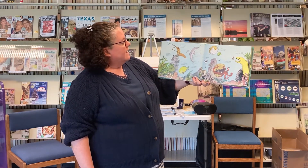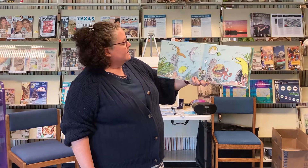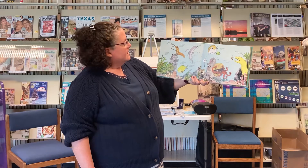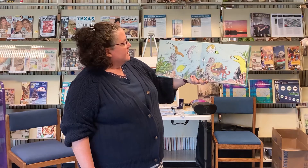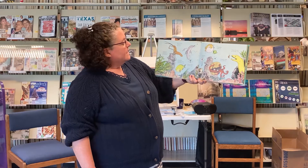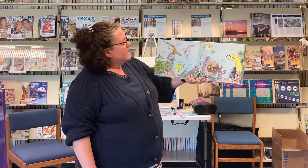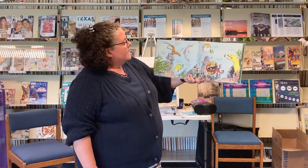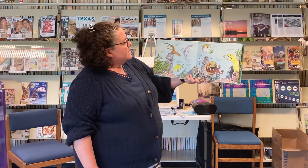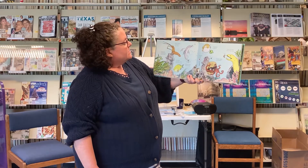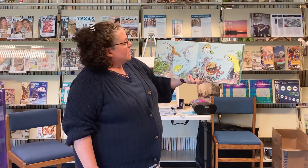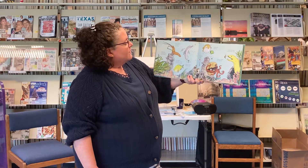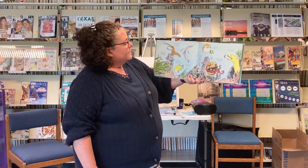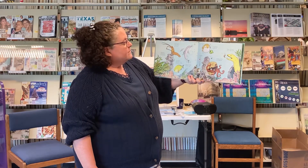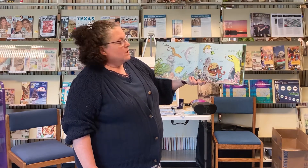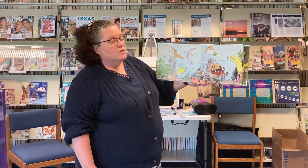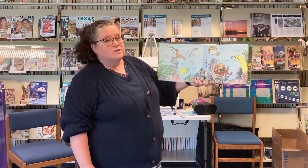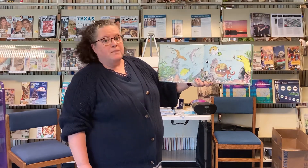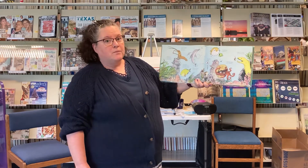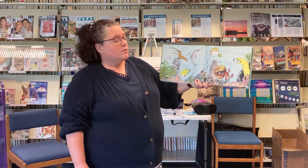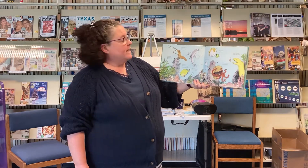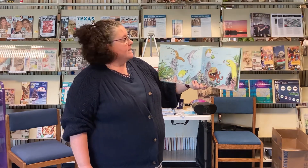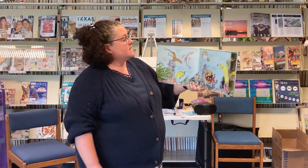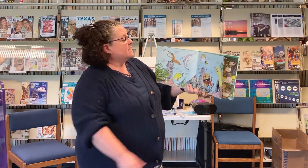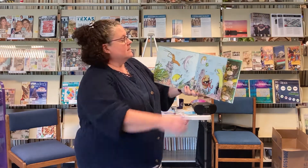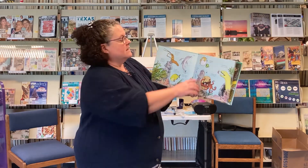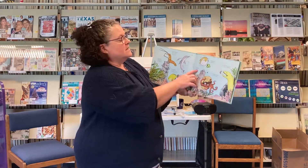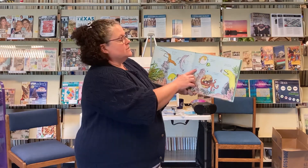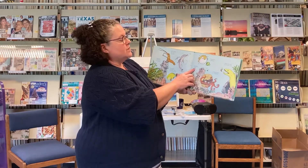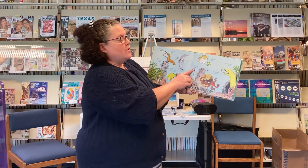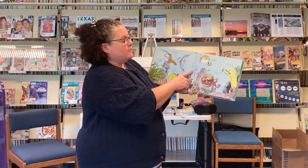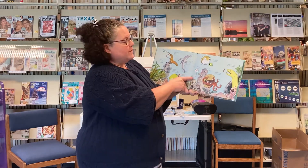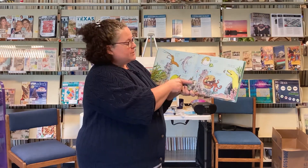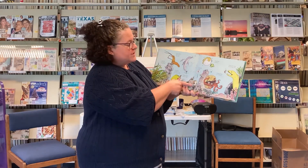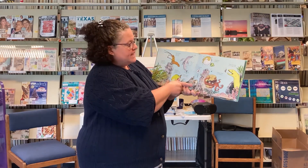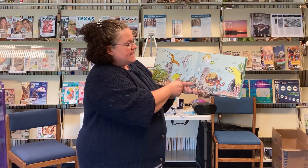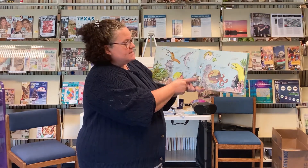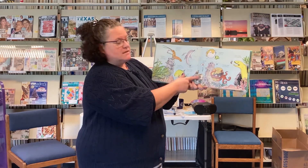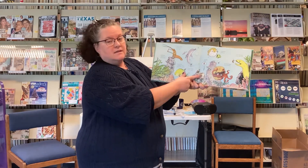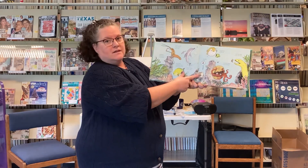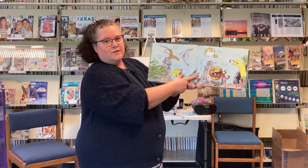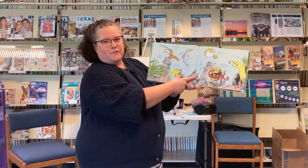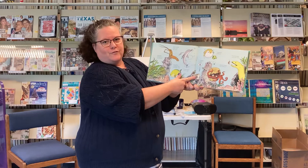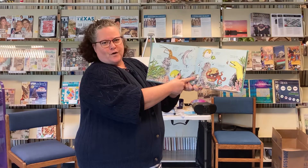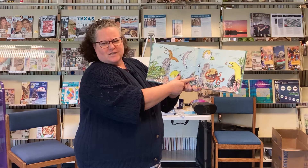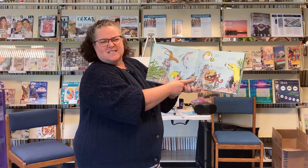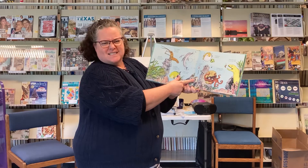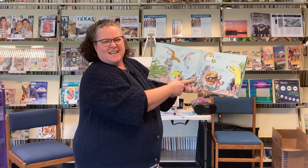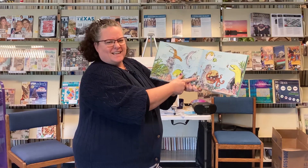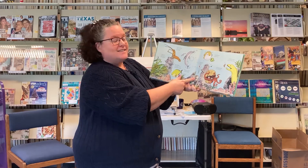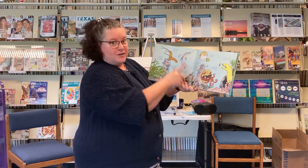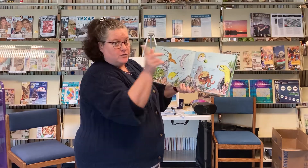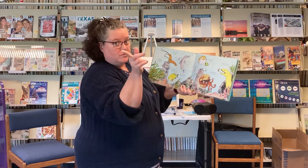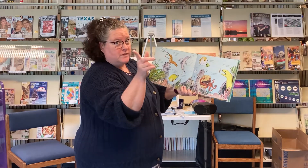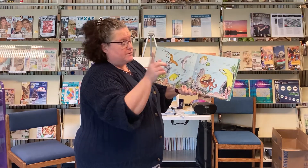and dolphin blows bubble rings. Toadfish sings. Frogs sing. They do. They really